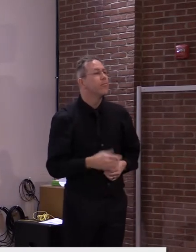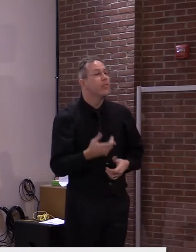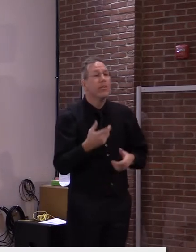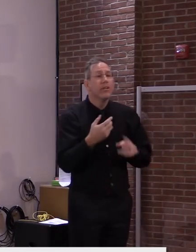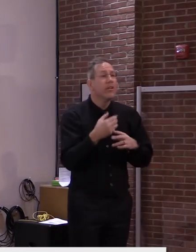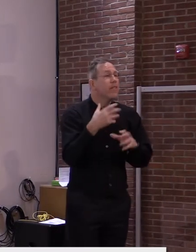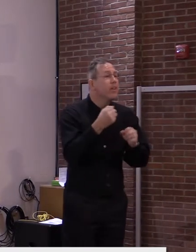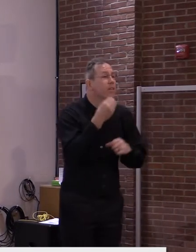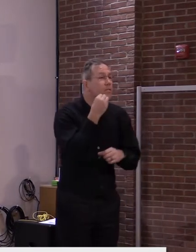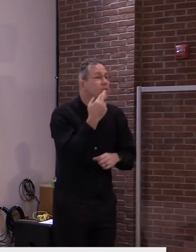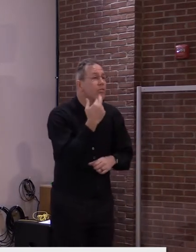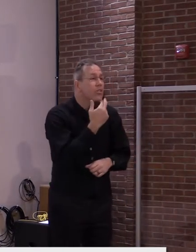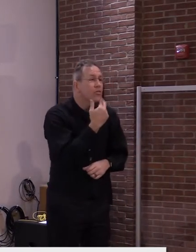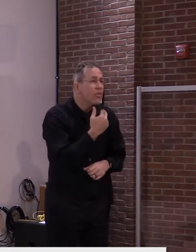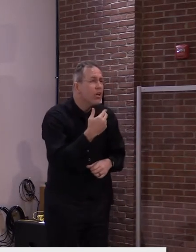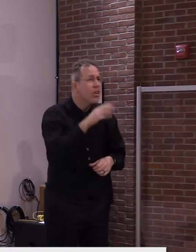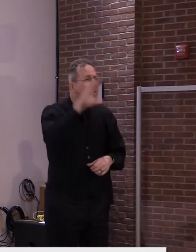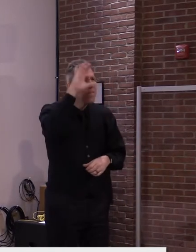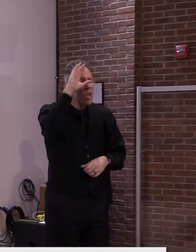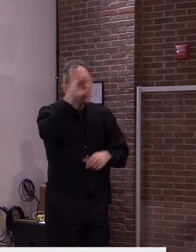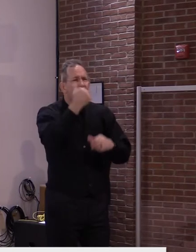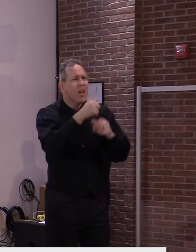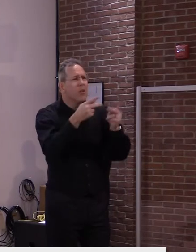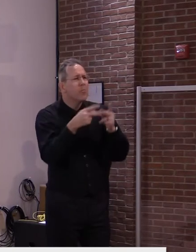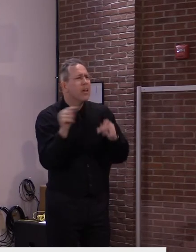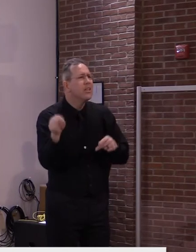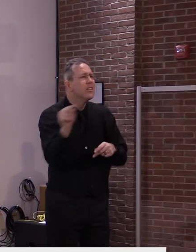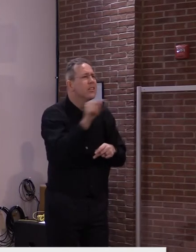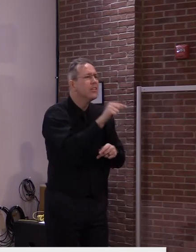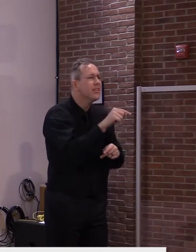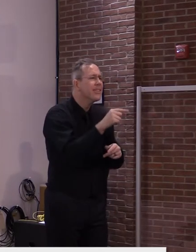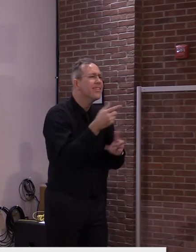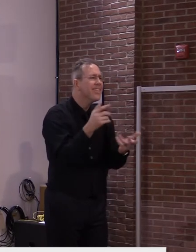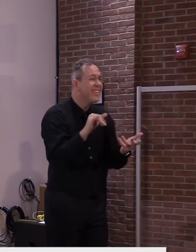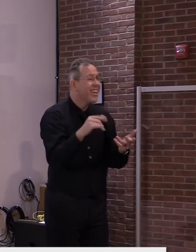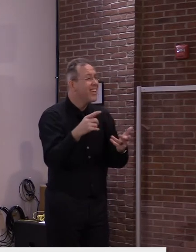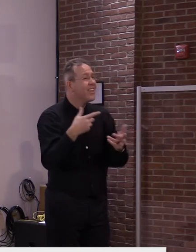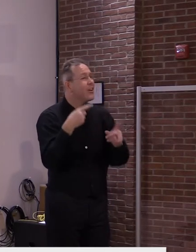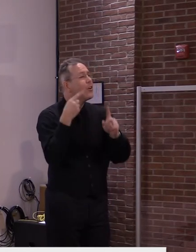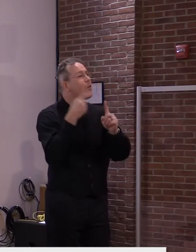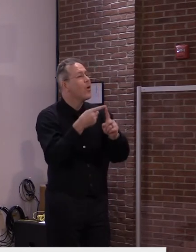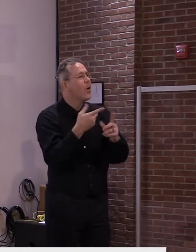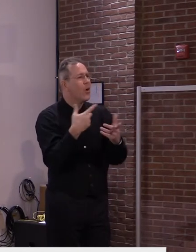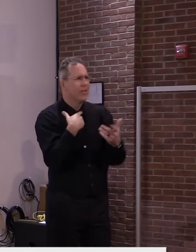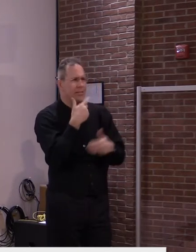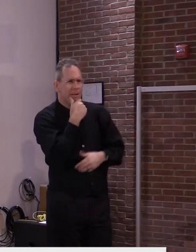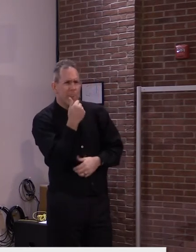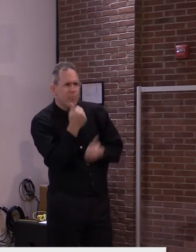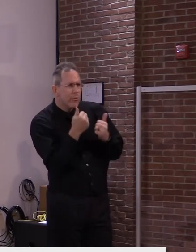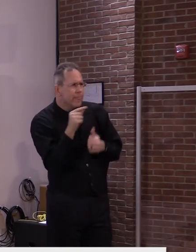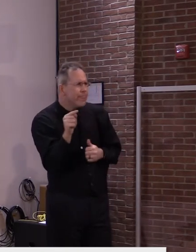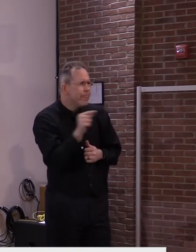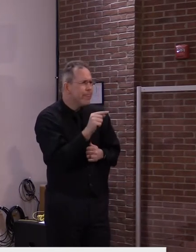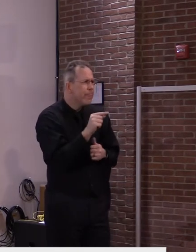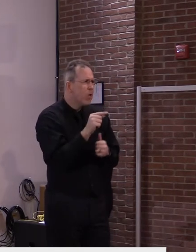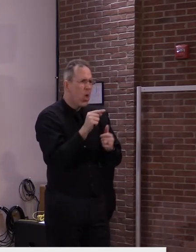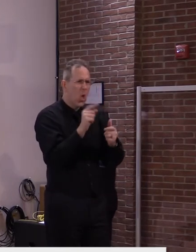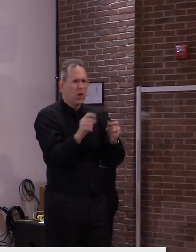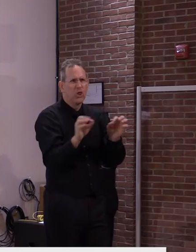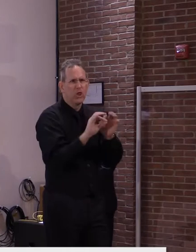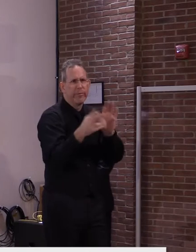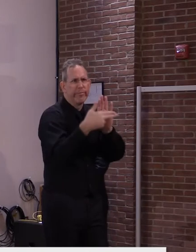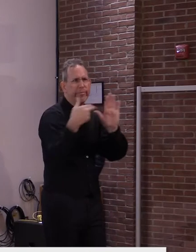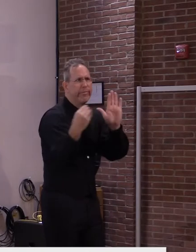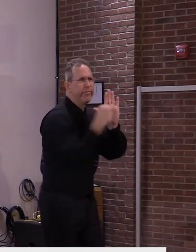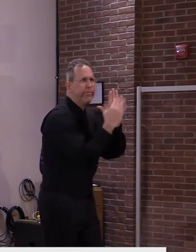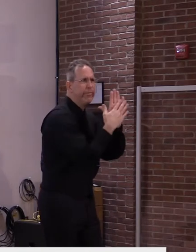about. We want people to make decisions based on not just seeing a name on a list or a number of cases